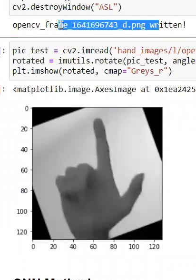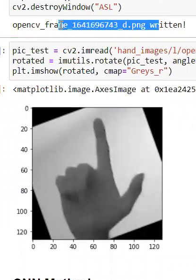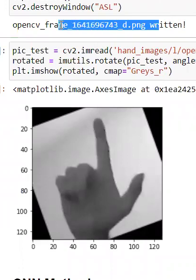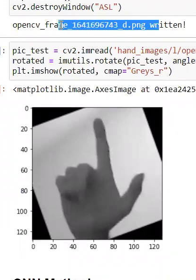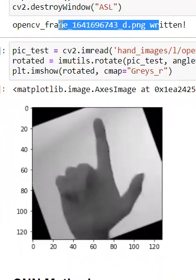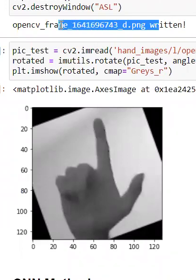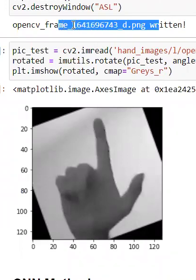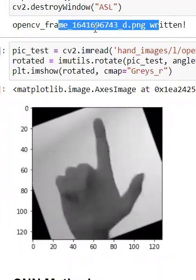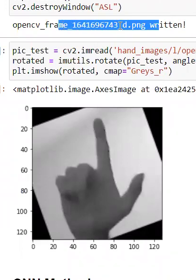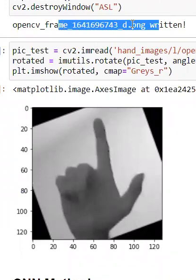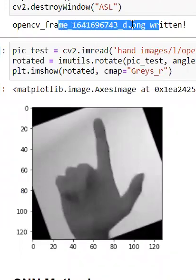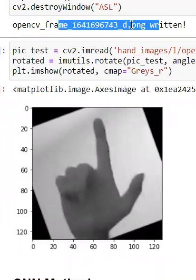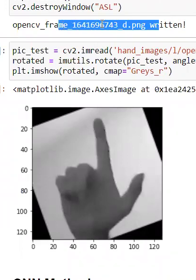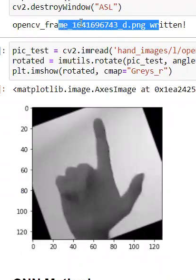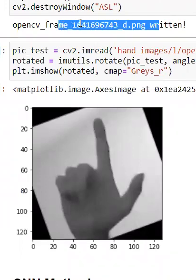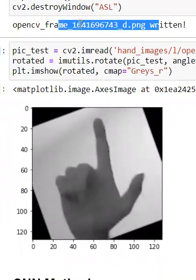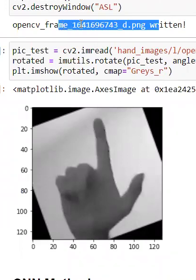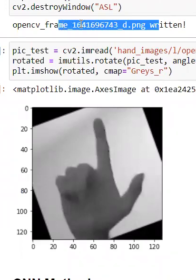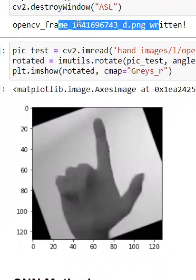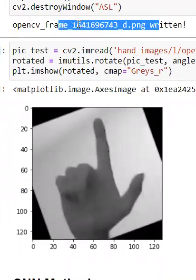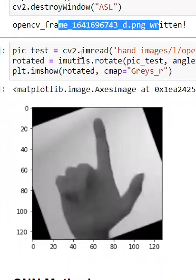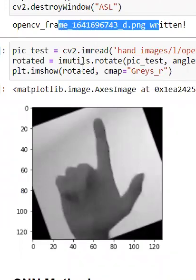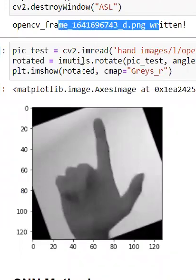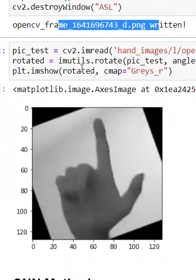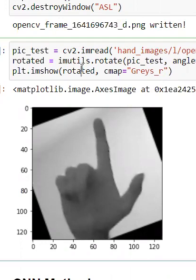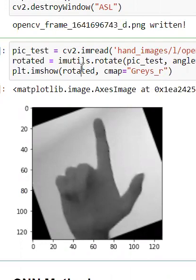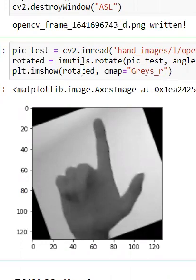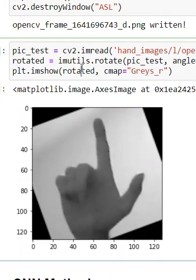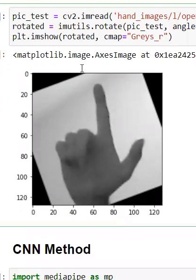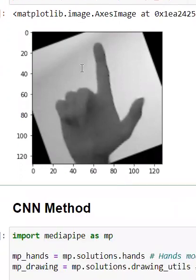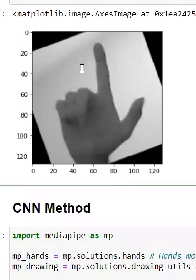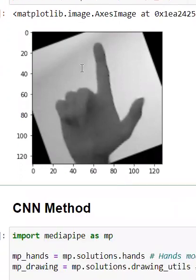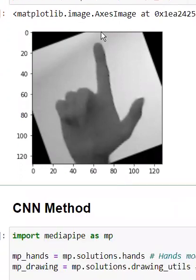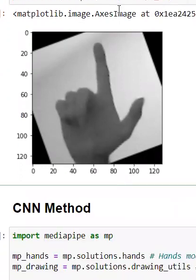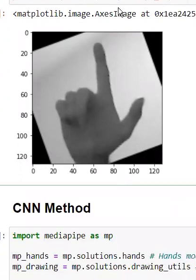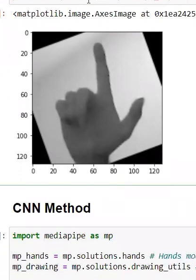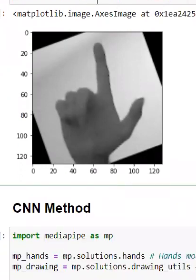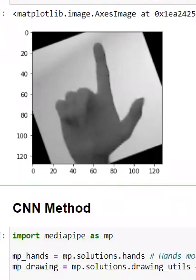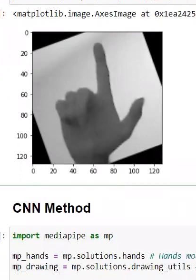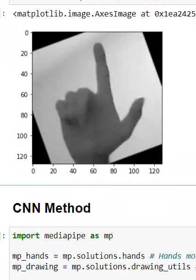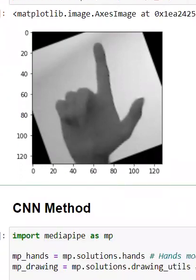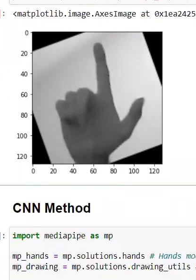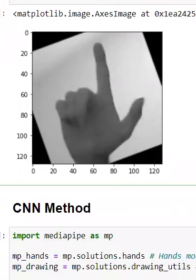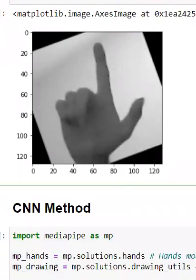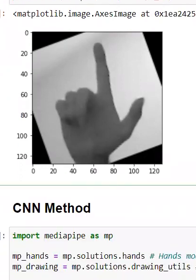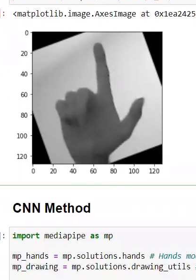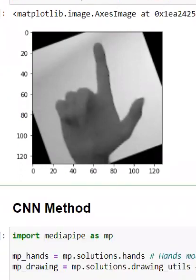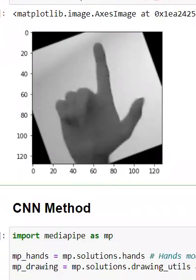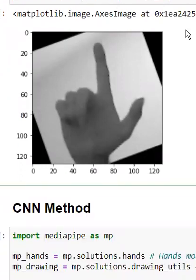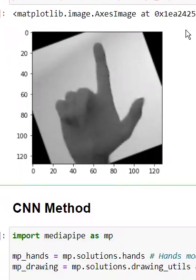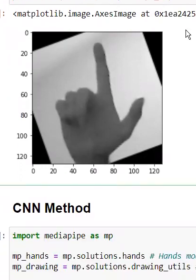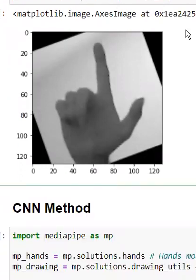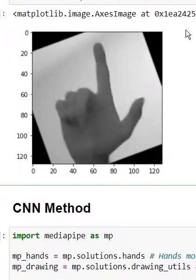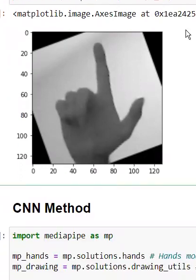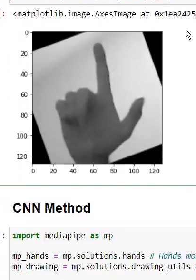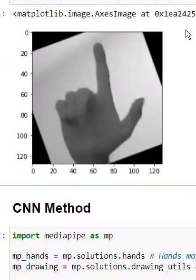a image file with D, and this is just sort of a timestamp. I also played around with the rotating image. This is just like an L that I took.